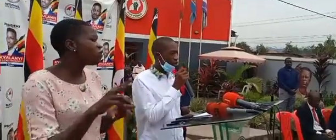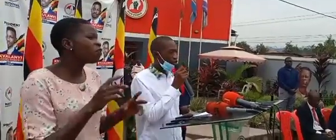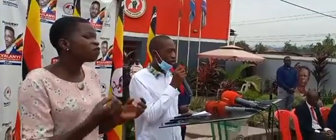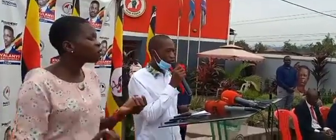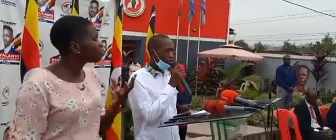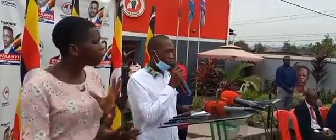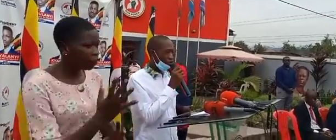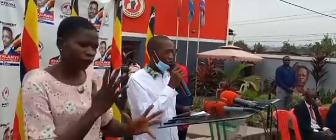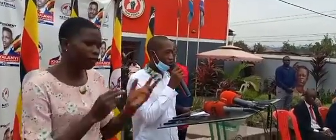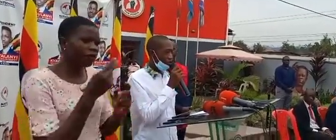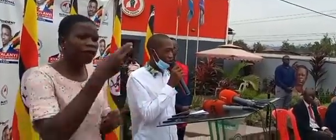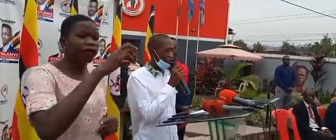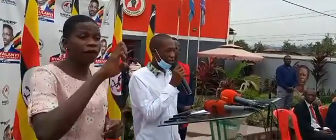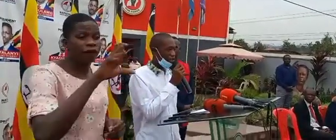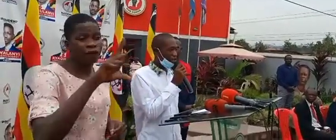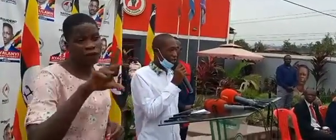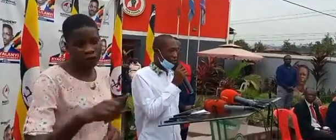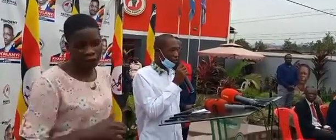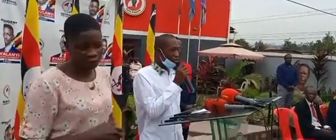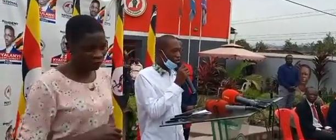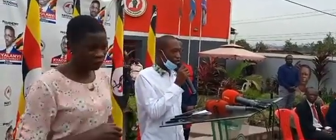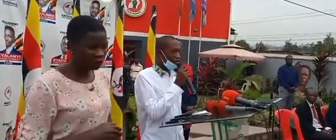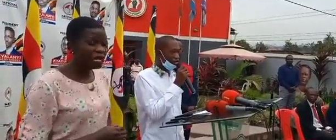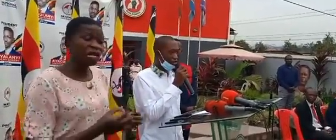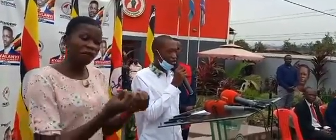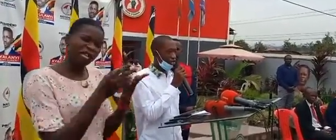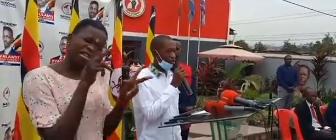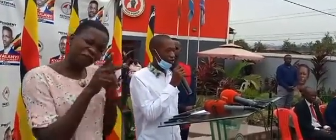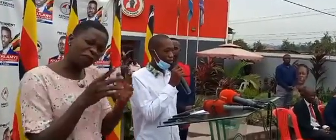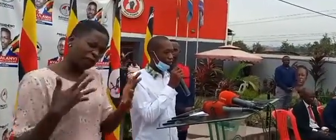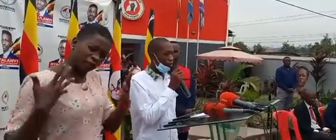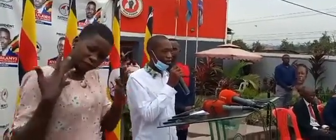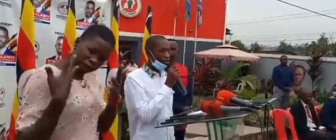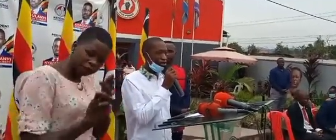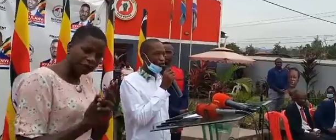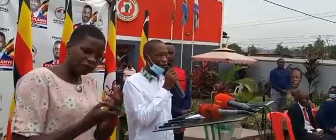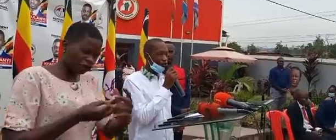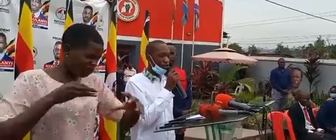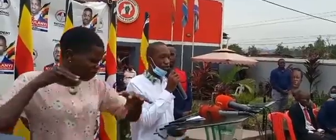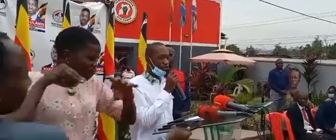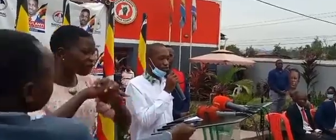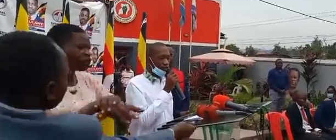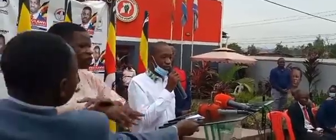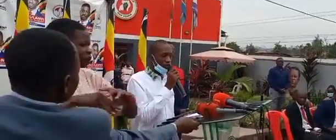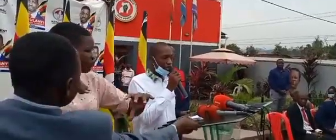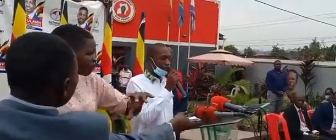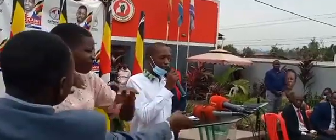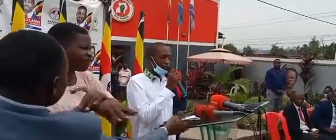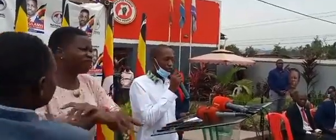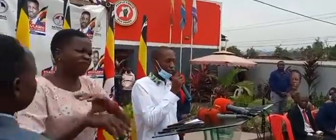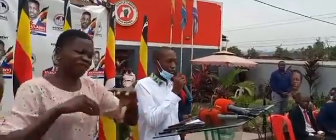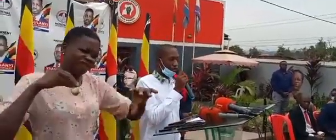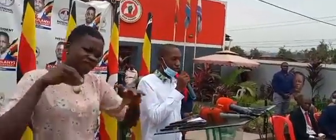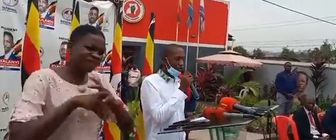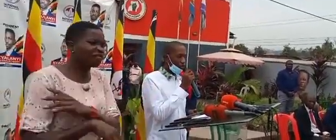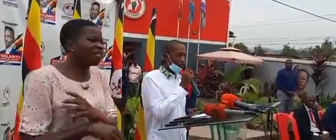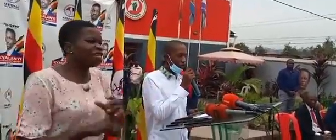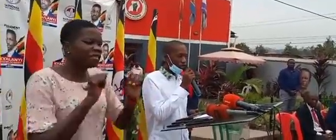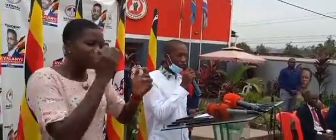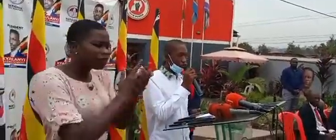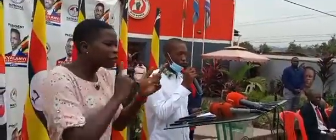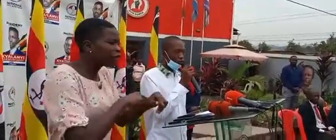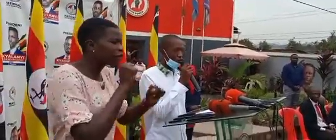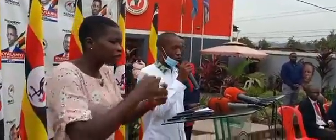Abantu batwalibwa eyo okusookera ddala abantu bangi abali ekitalya. Babaleeta mu bungi ng'abasibe balinda mu bibiri